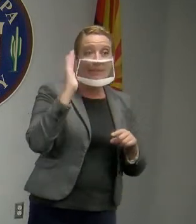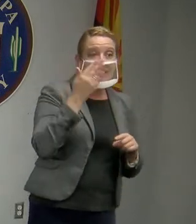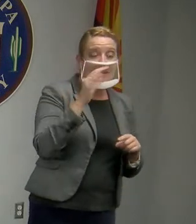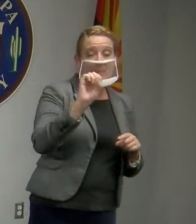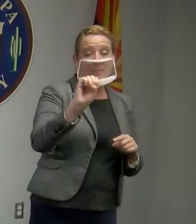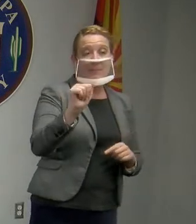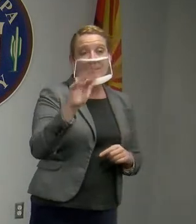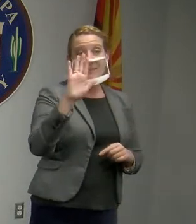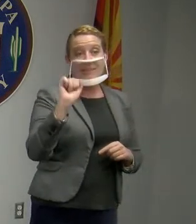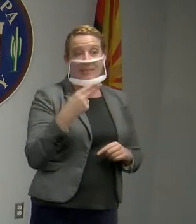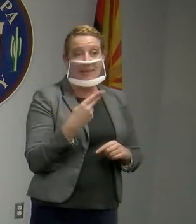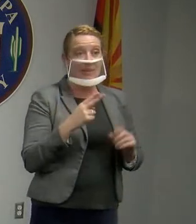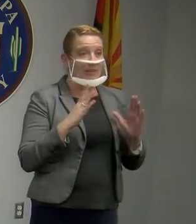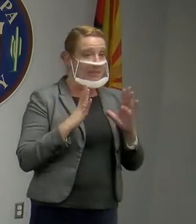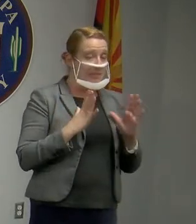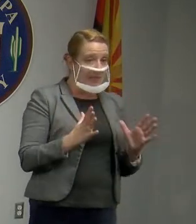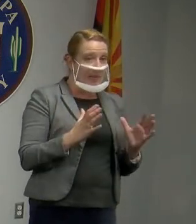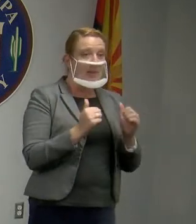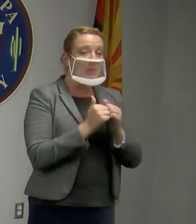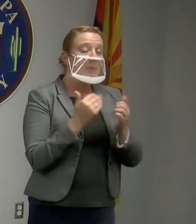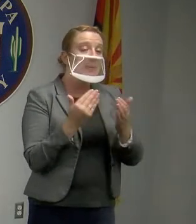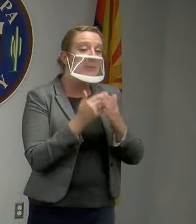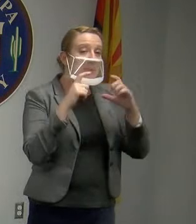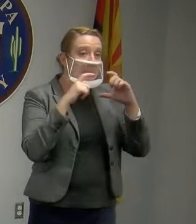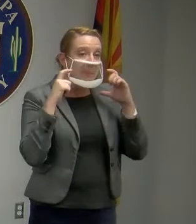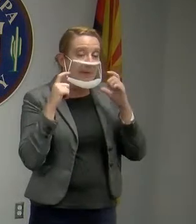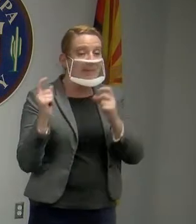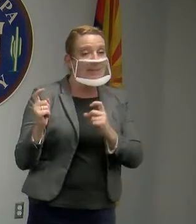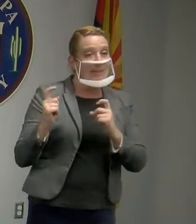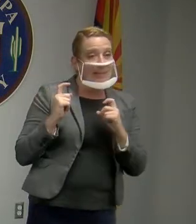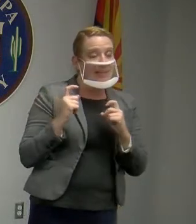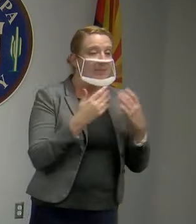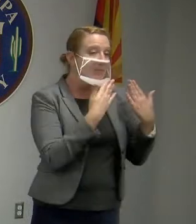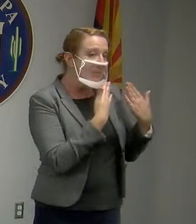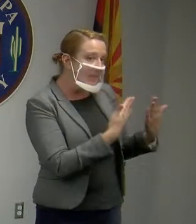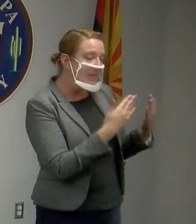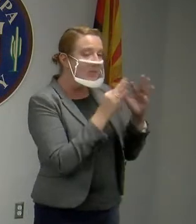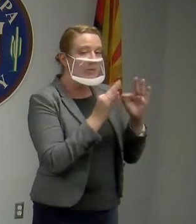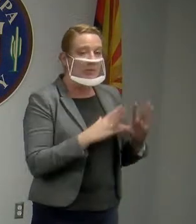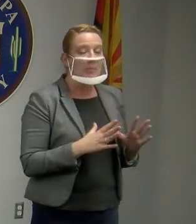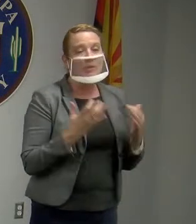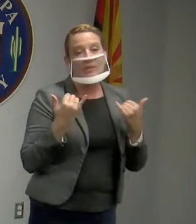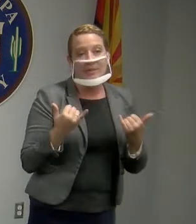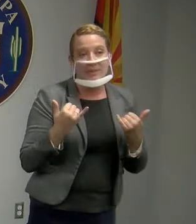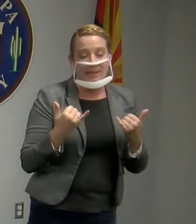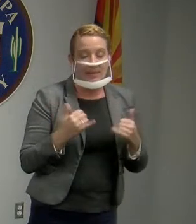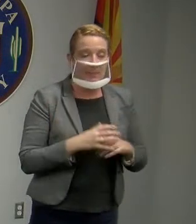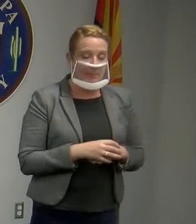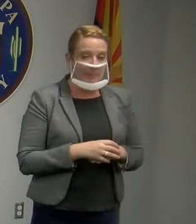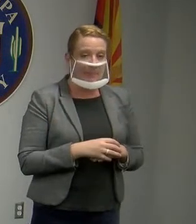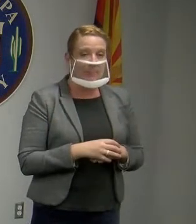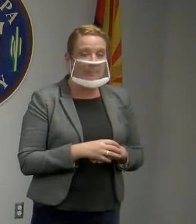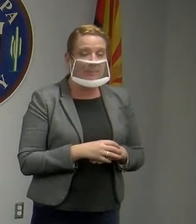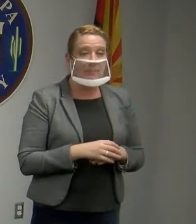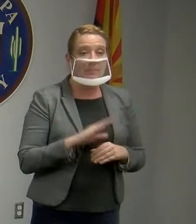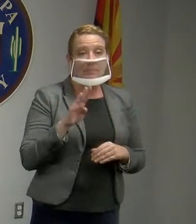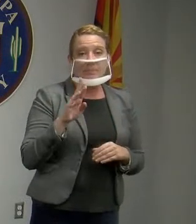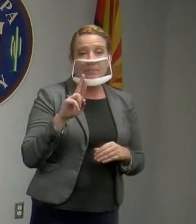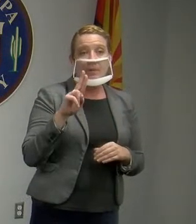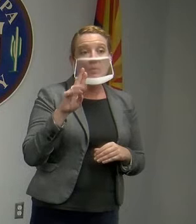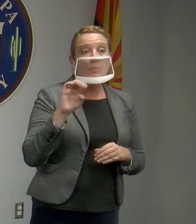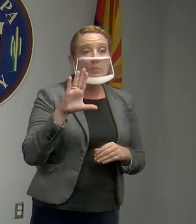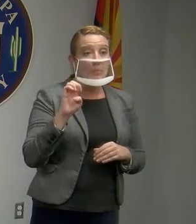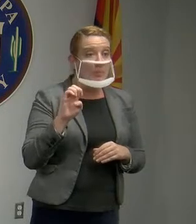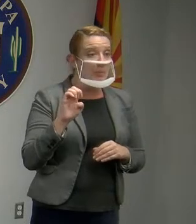is doing very well over here with her new mask that we were able to provide, so we appreciate her assistance today. Once again, Bruce is open to questions about